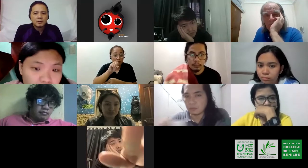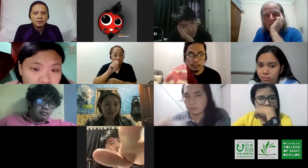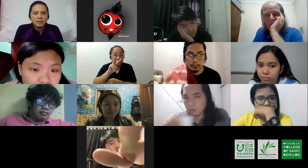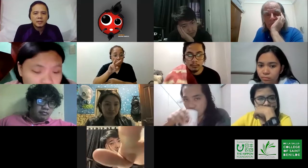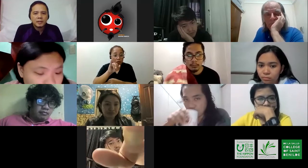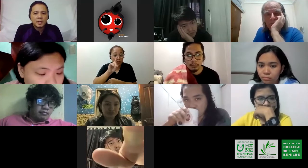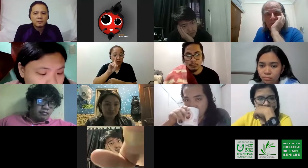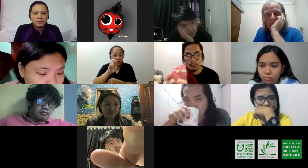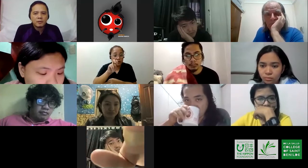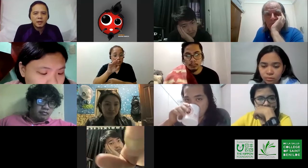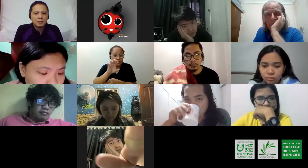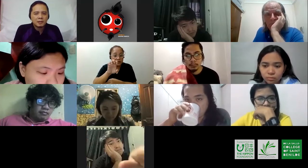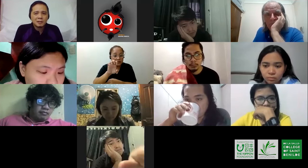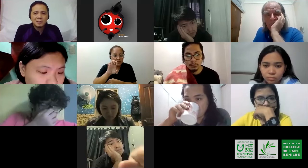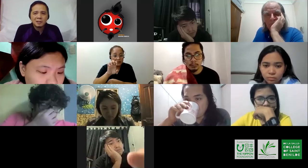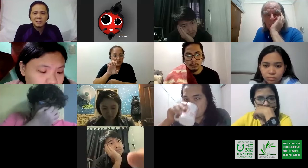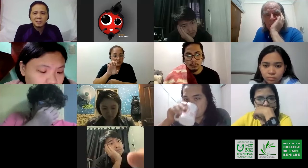Yami said Rennell.